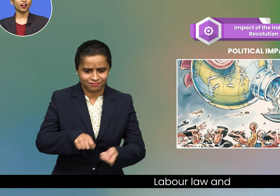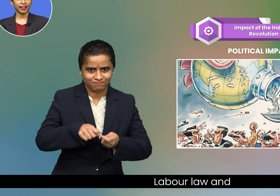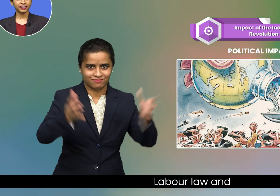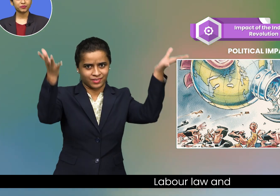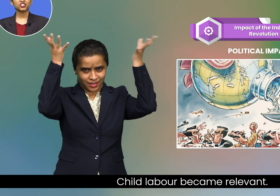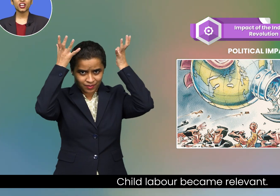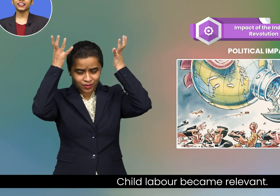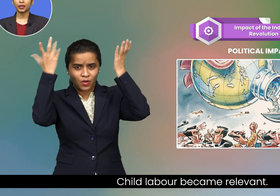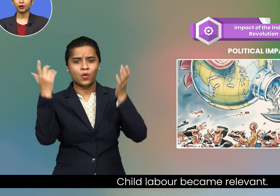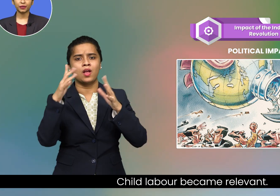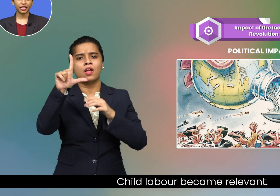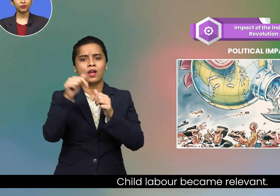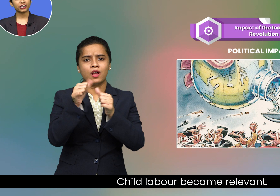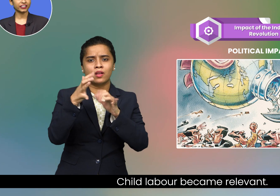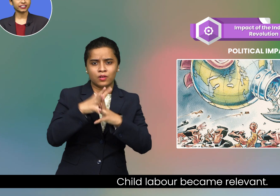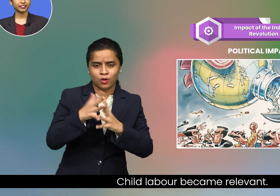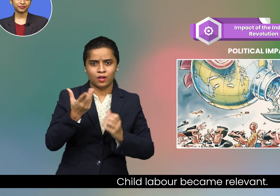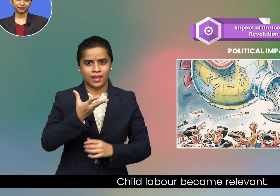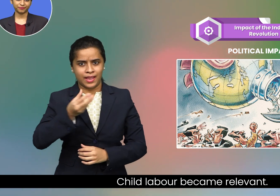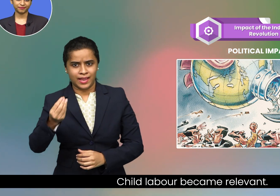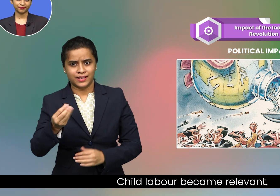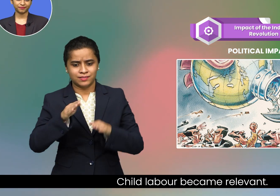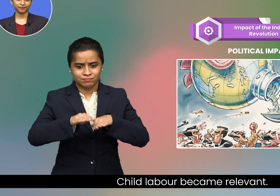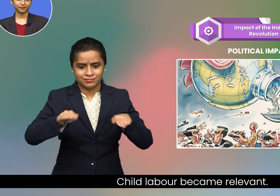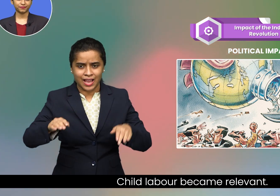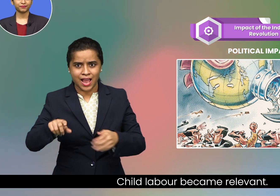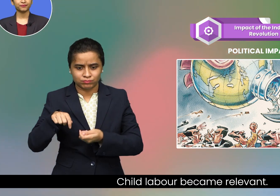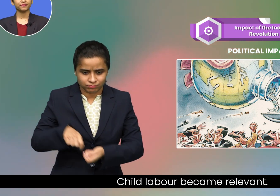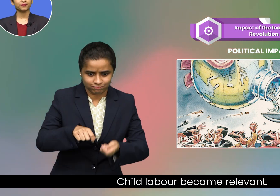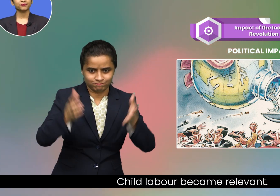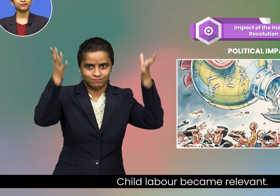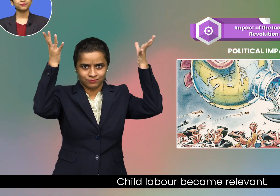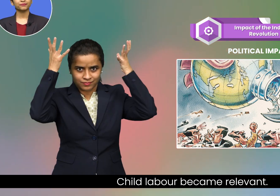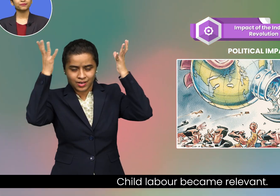Labor law and child labor became relevant.